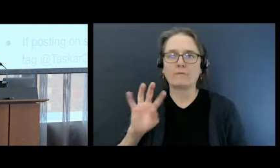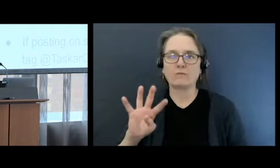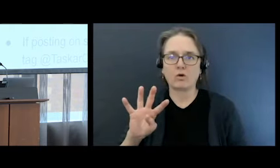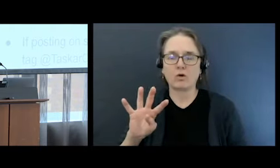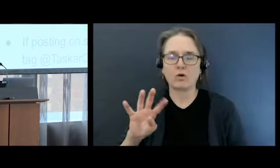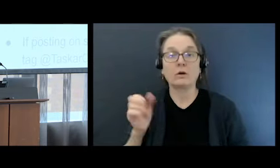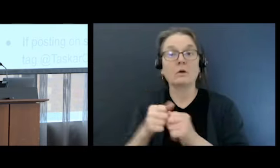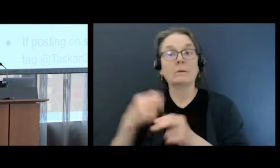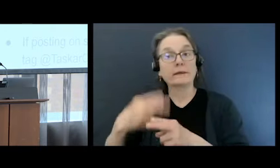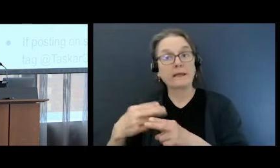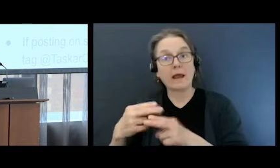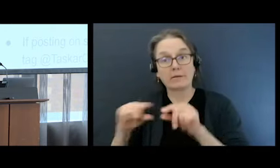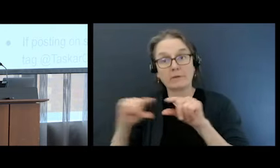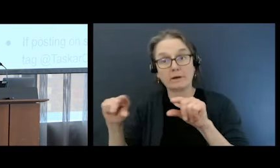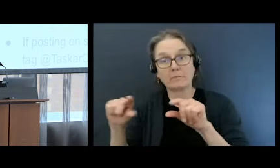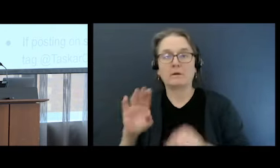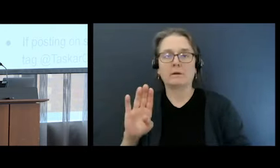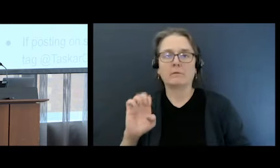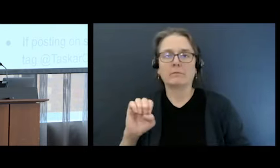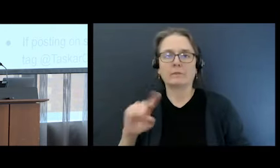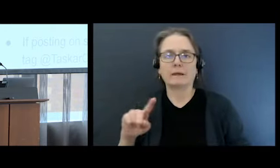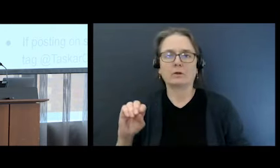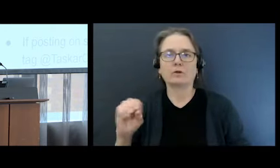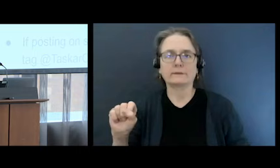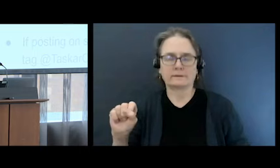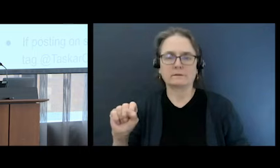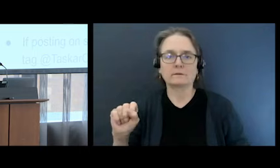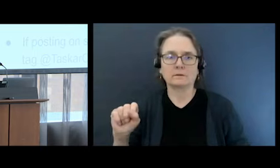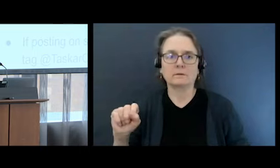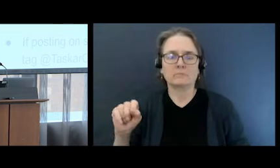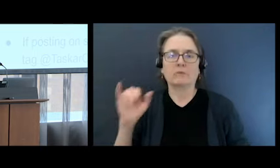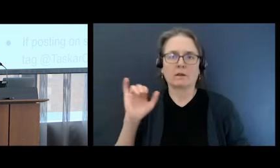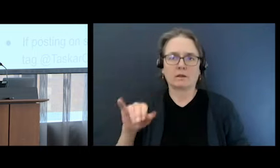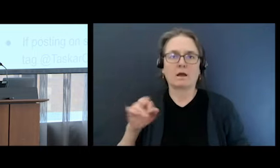essentially heading eastward at the edge of that.